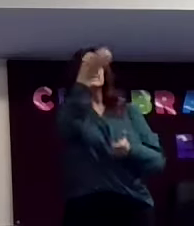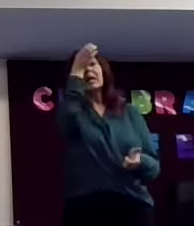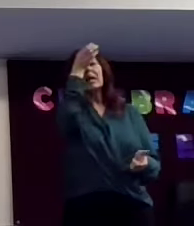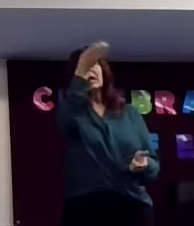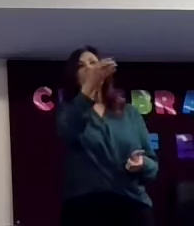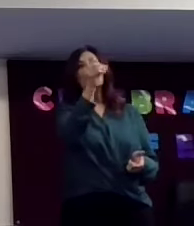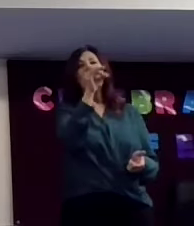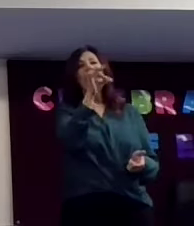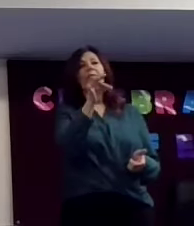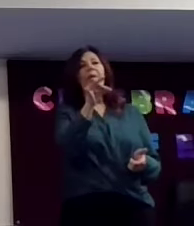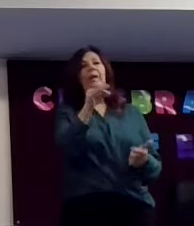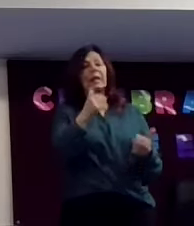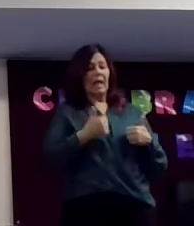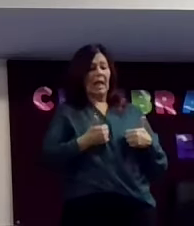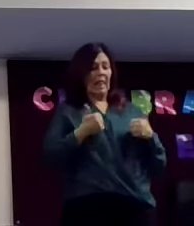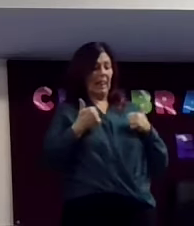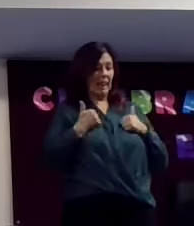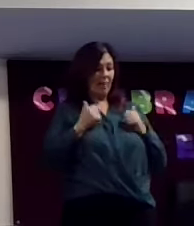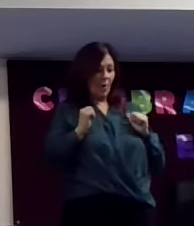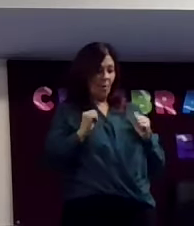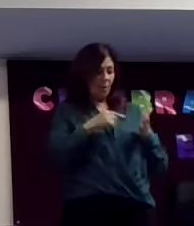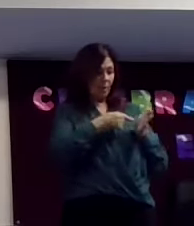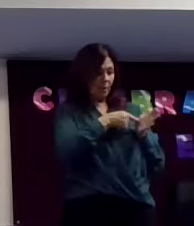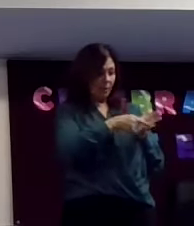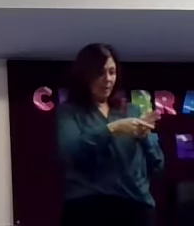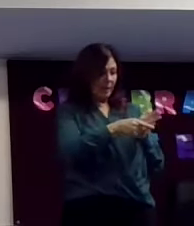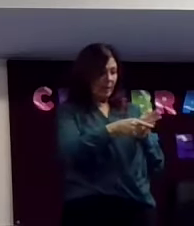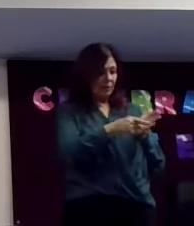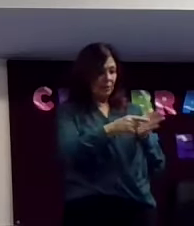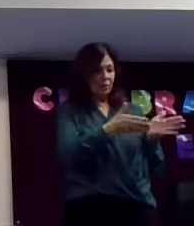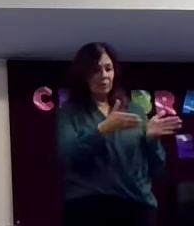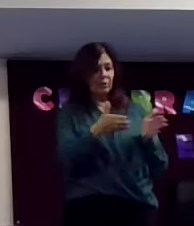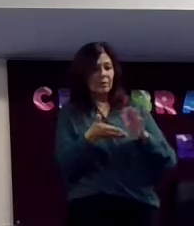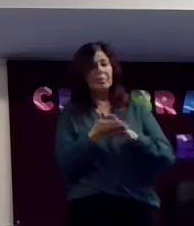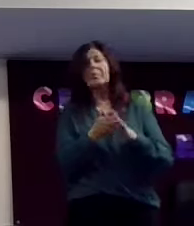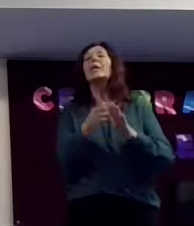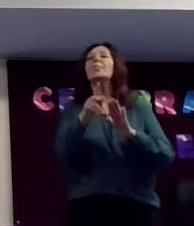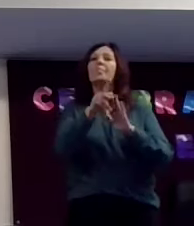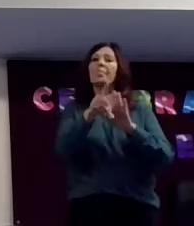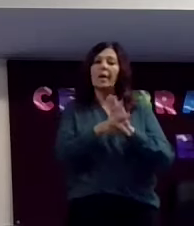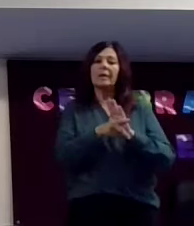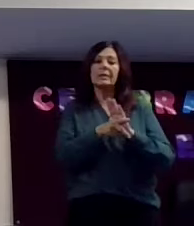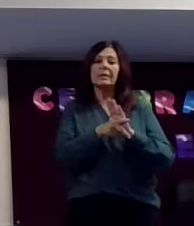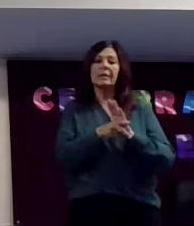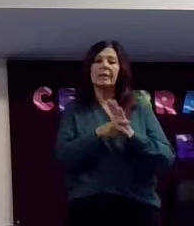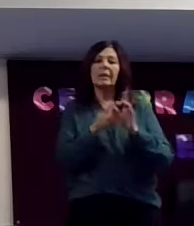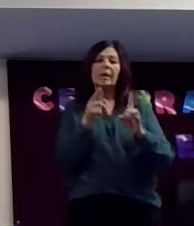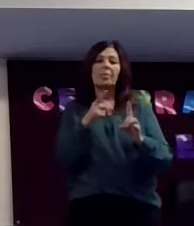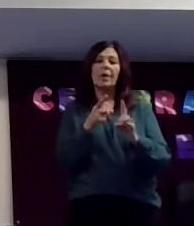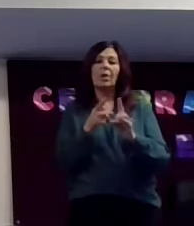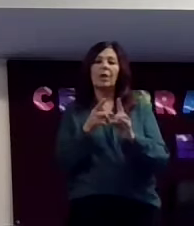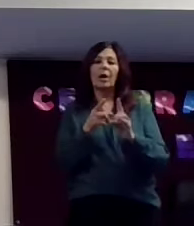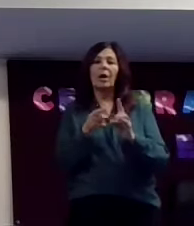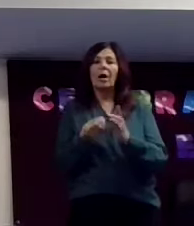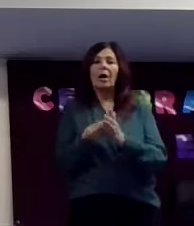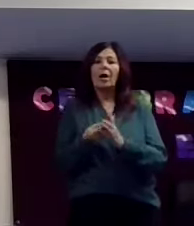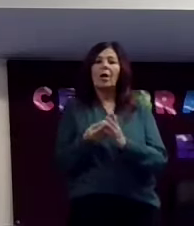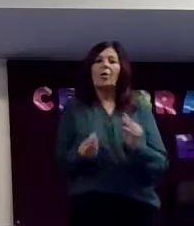of livable wage to a different conversation and creating policy around a thrivable wage?